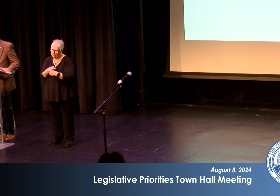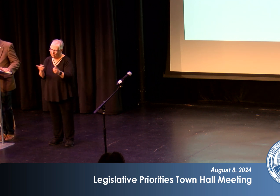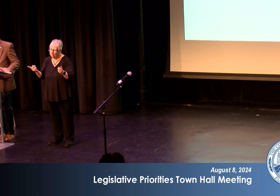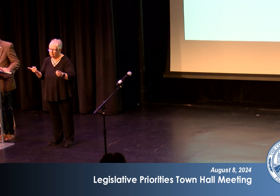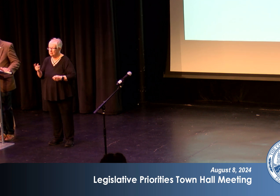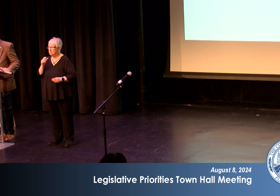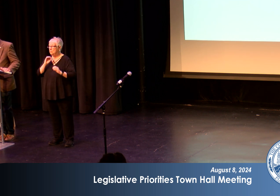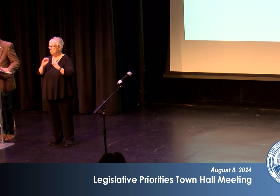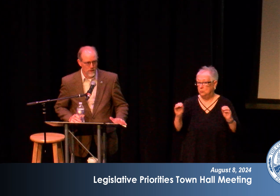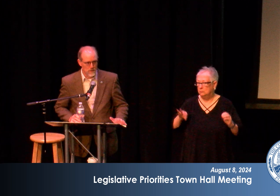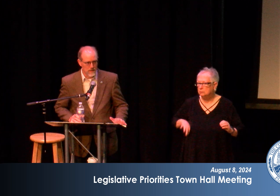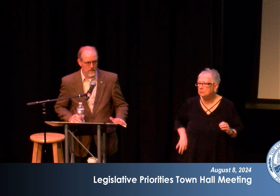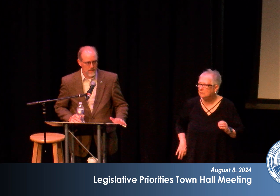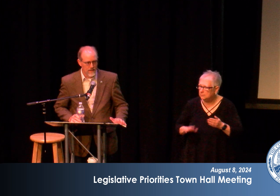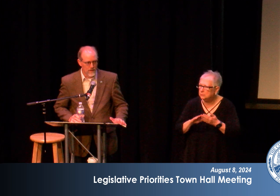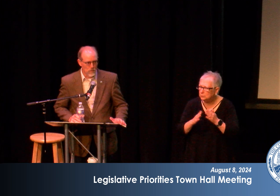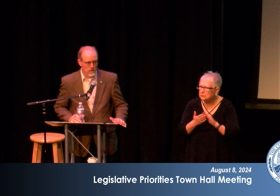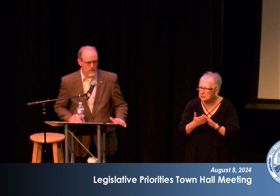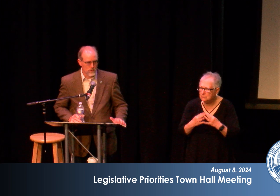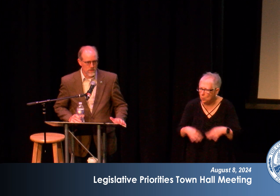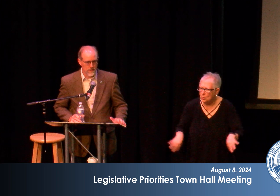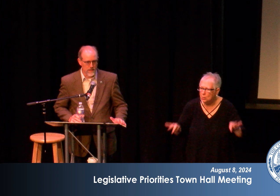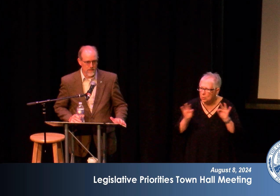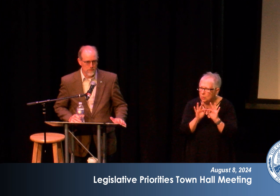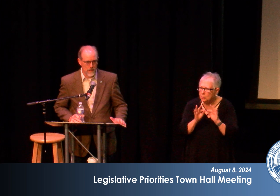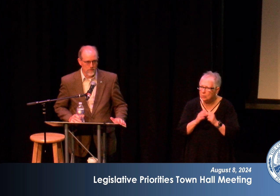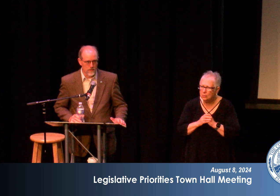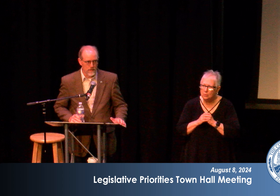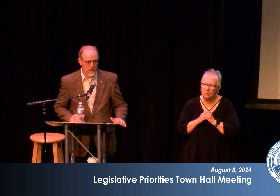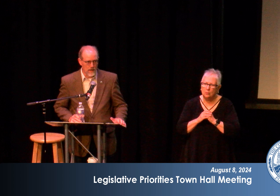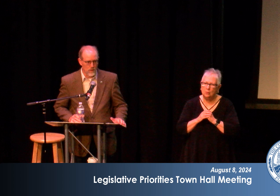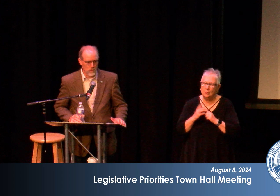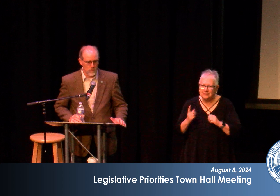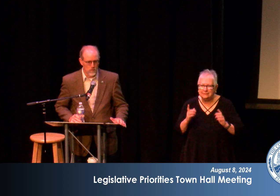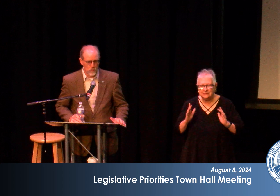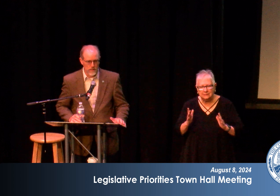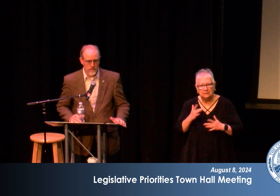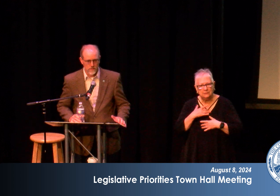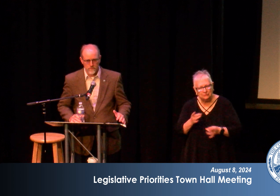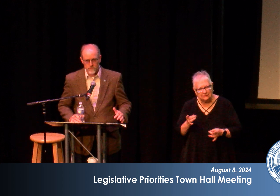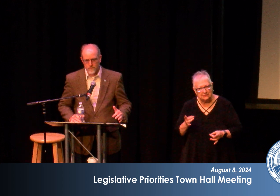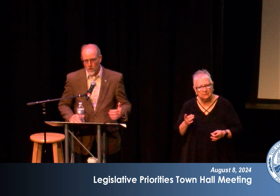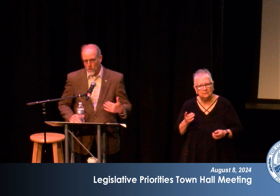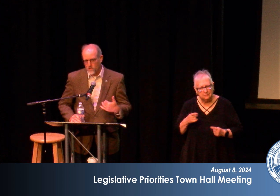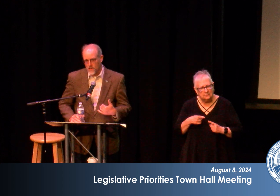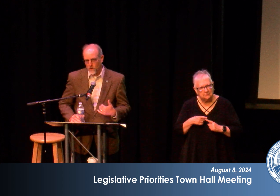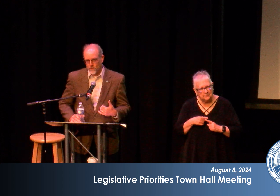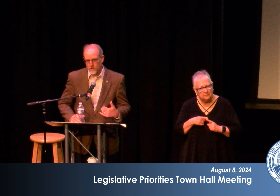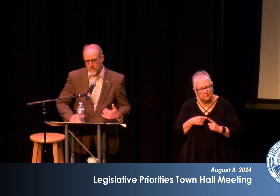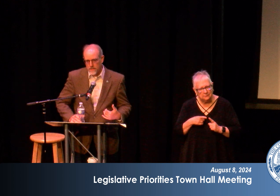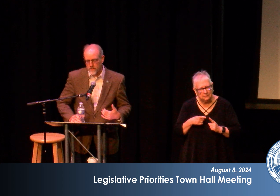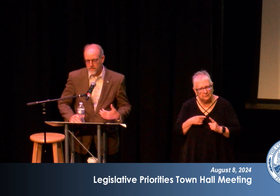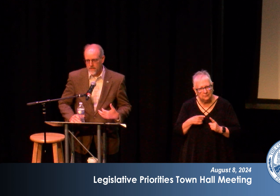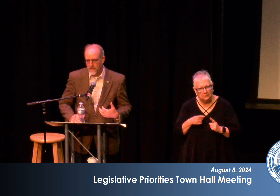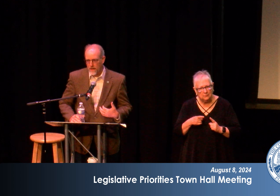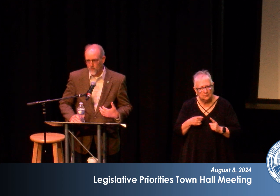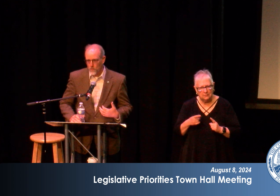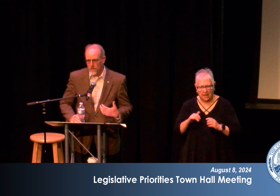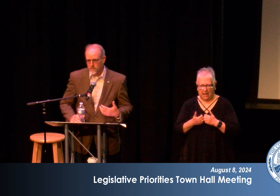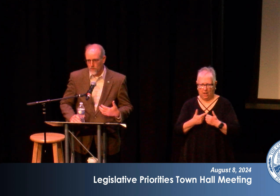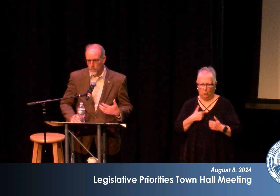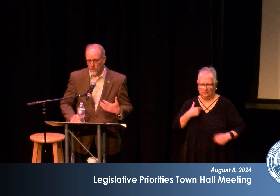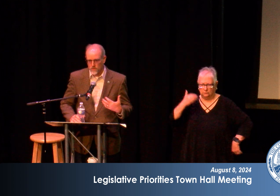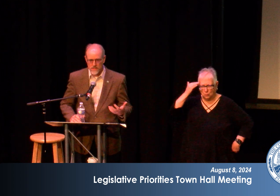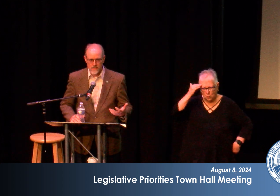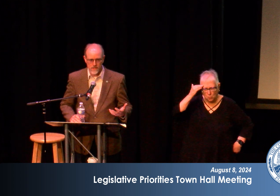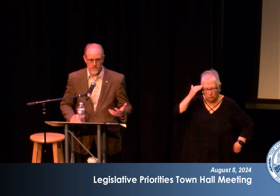community in Frederick. I think one of the interesting things about how we know ourselves to be and how the